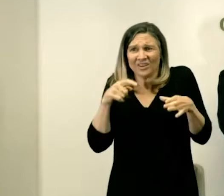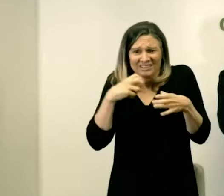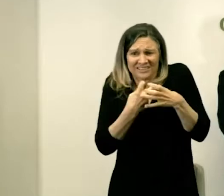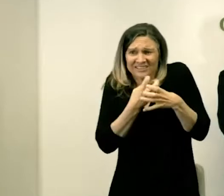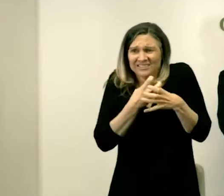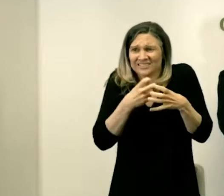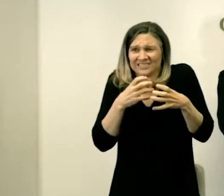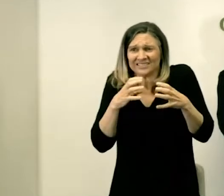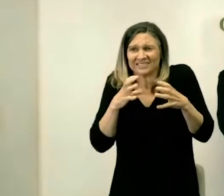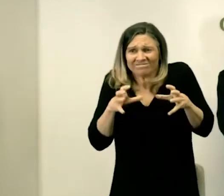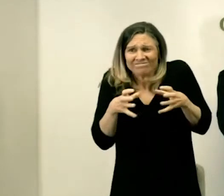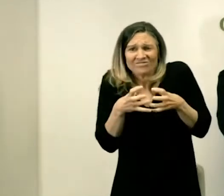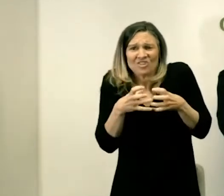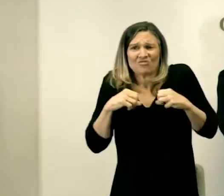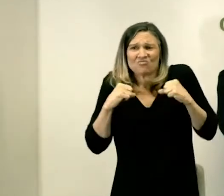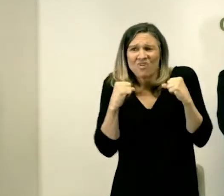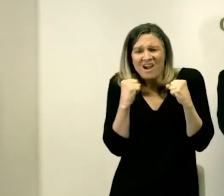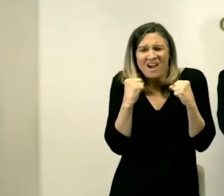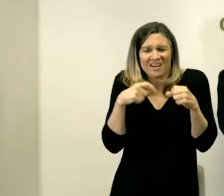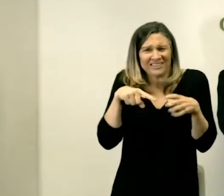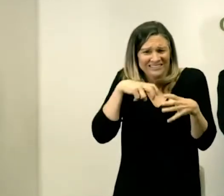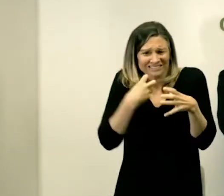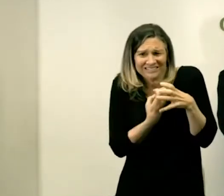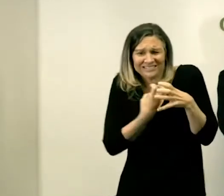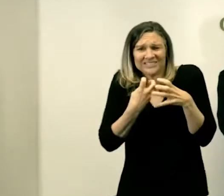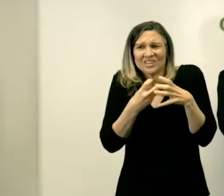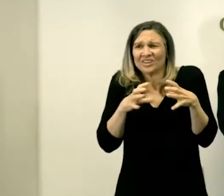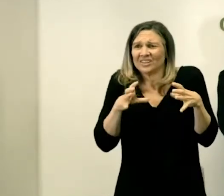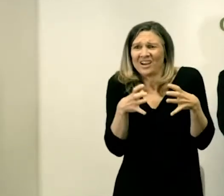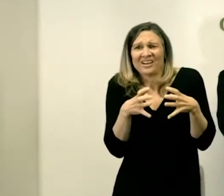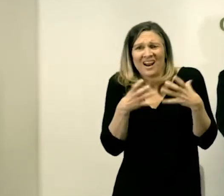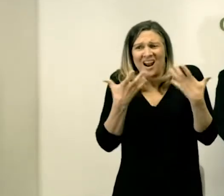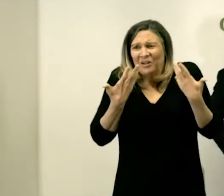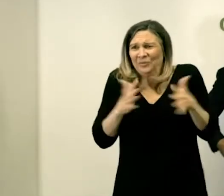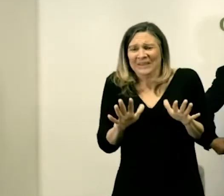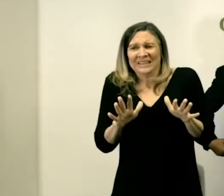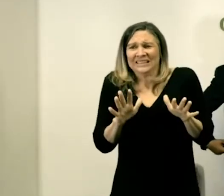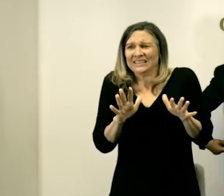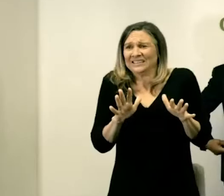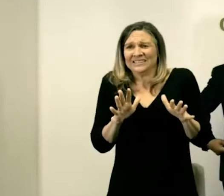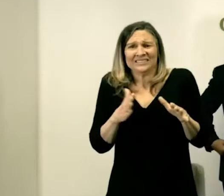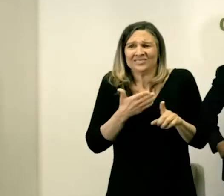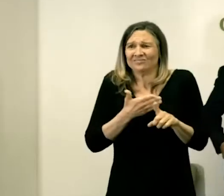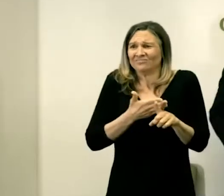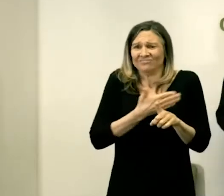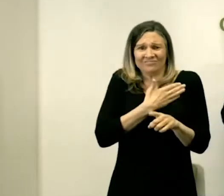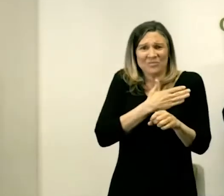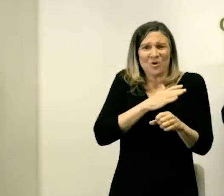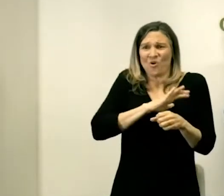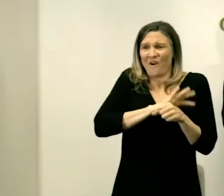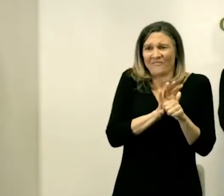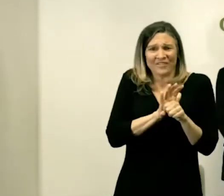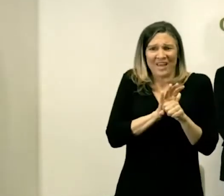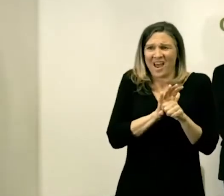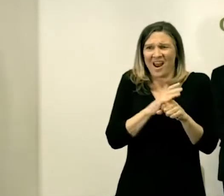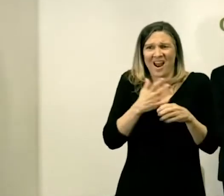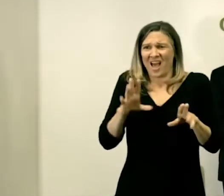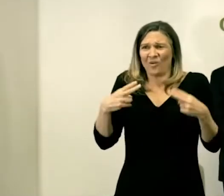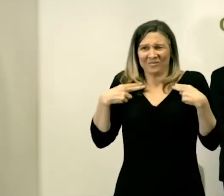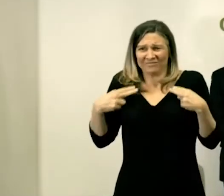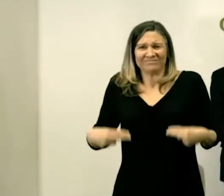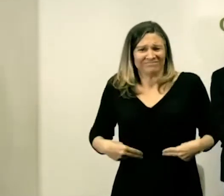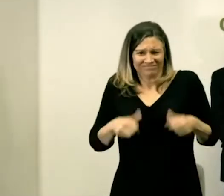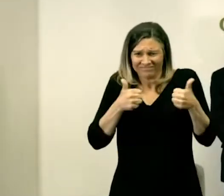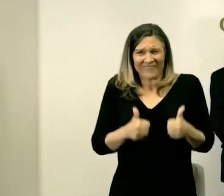multi-generational households. And then you have folks there that already had pre-COVID chronic health conditions. So this was the